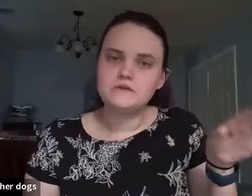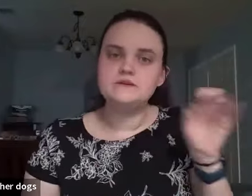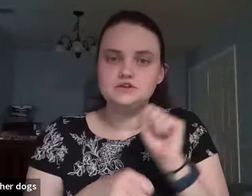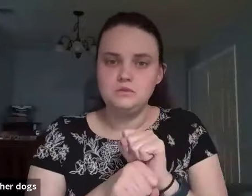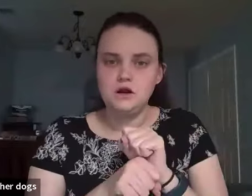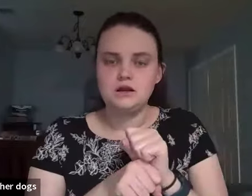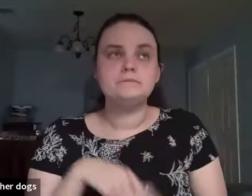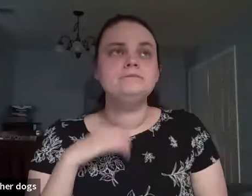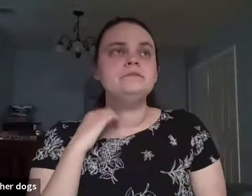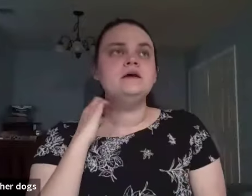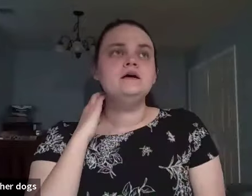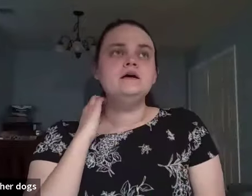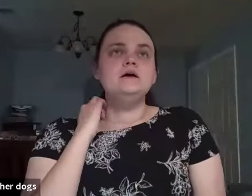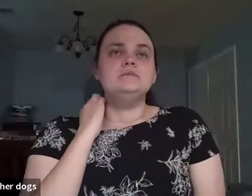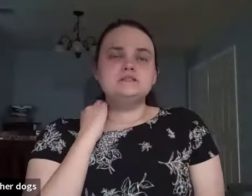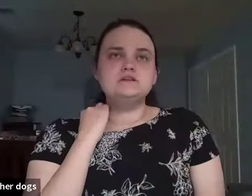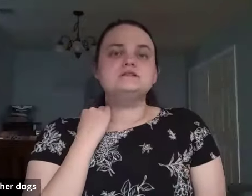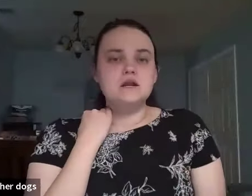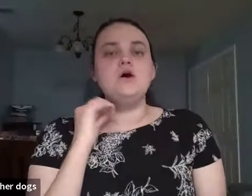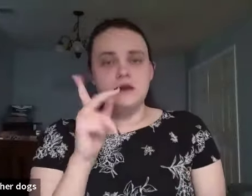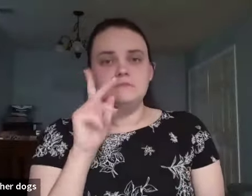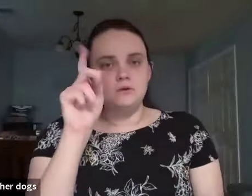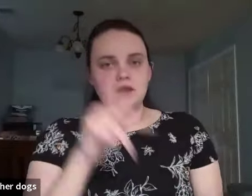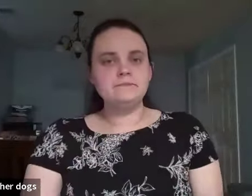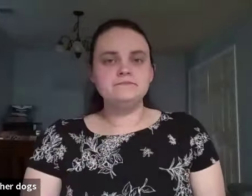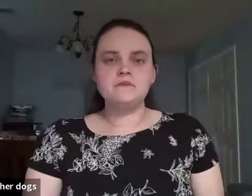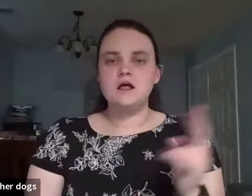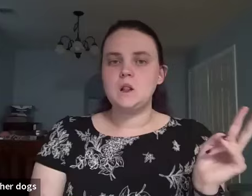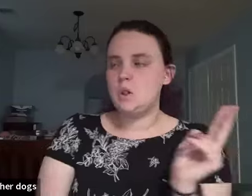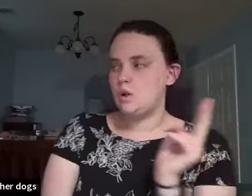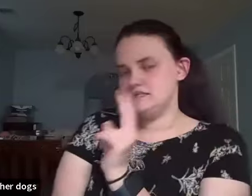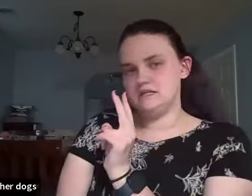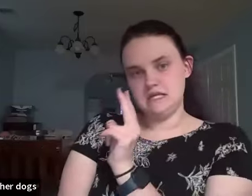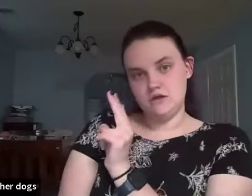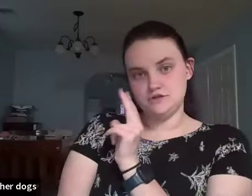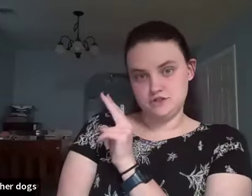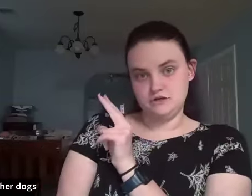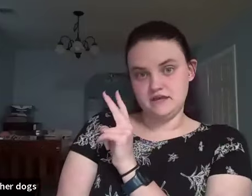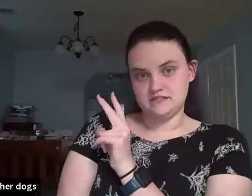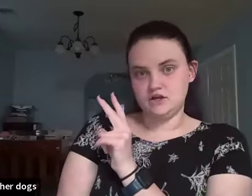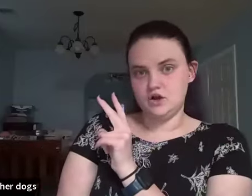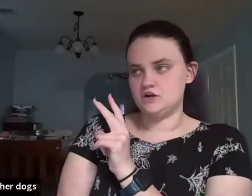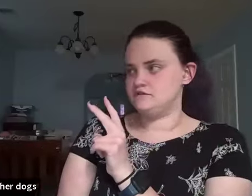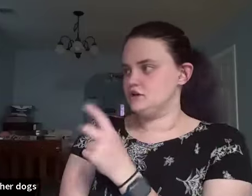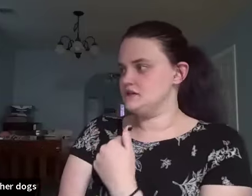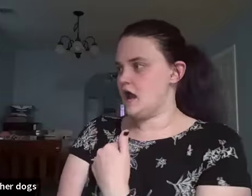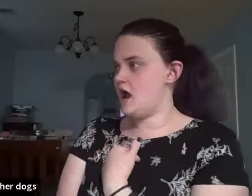them and do your work. My student said, okay, okay. Looks at the other student that's getting on her nerves and goes,